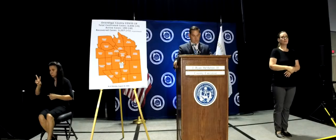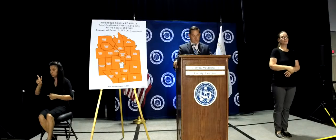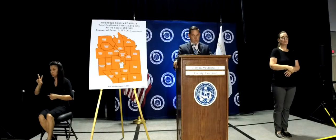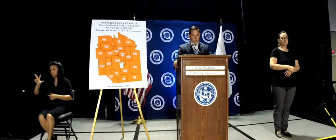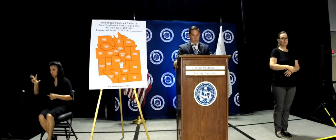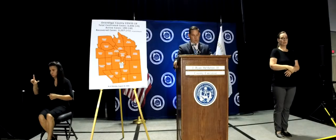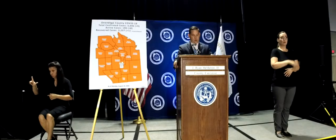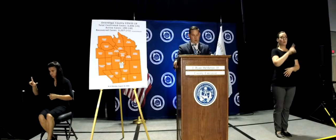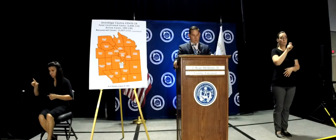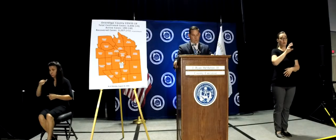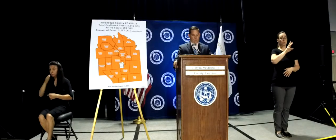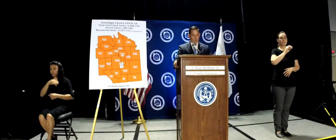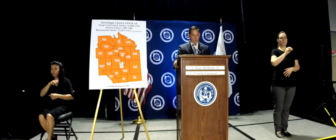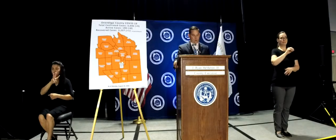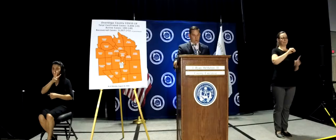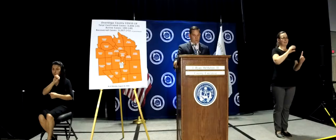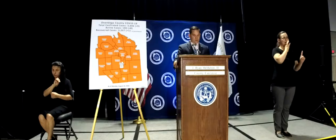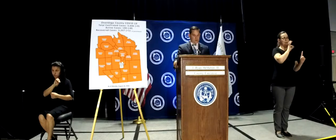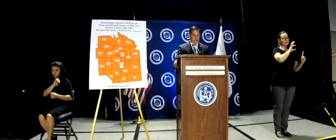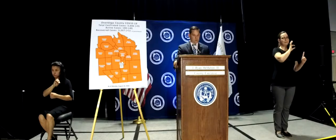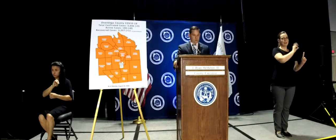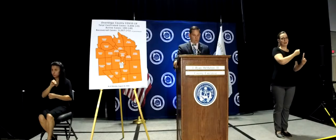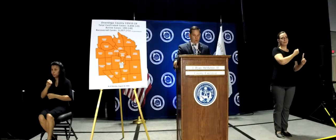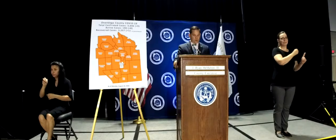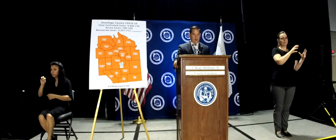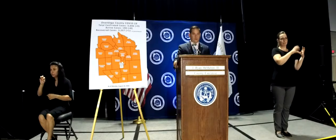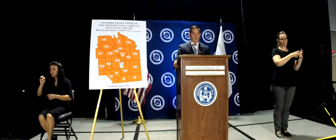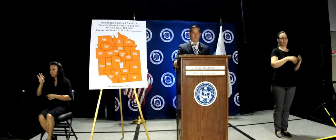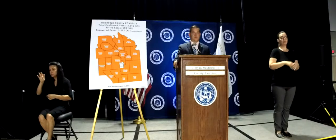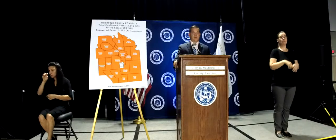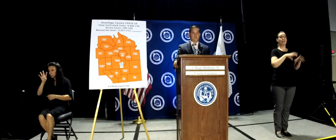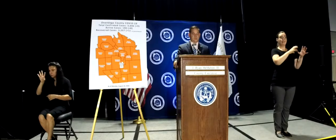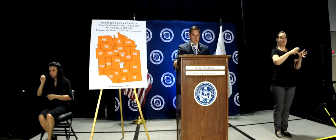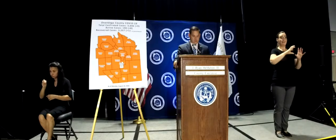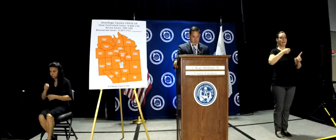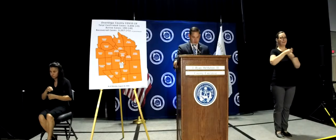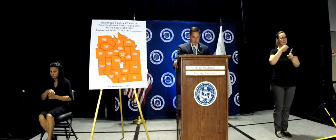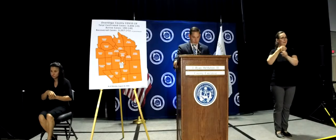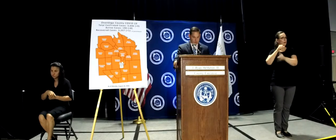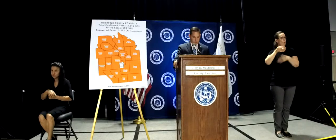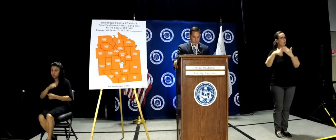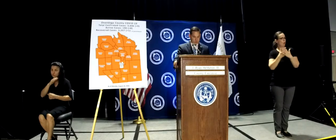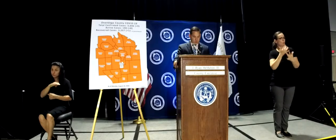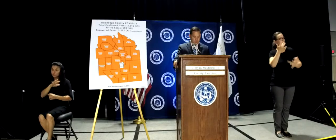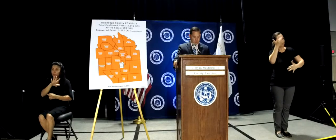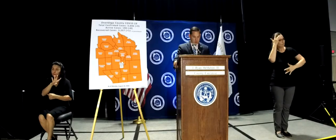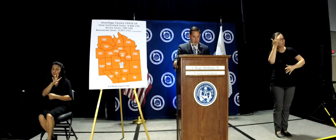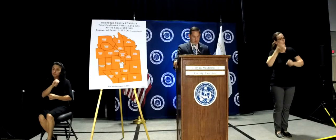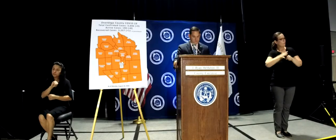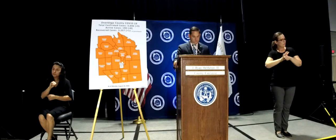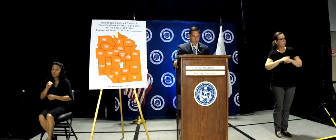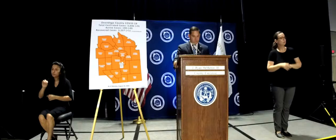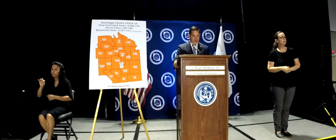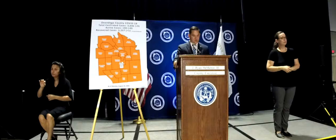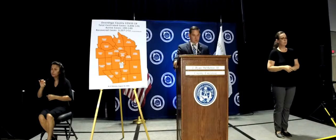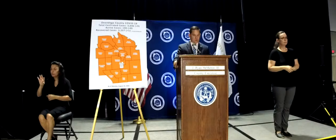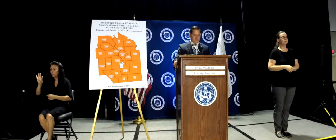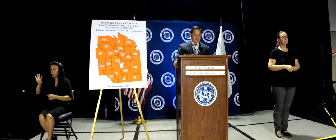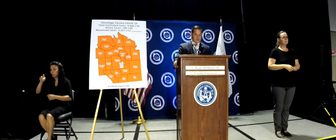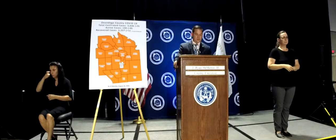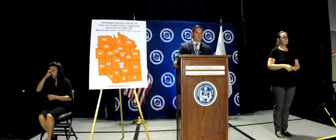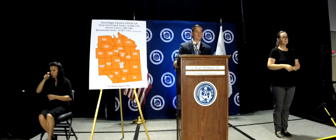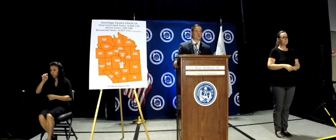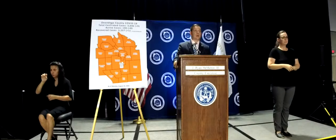90s. One of the big things we've been working on with our emergency management team and Dan Weirs, back to